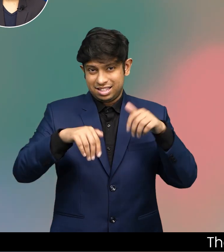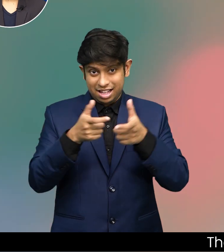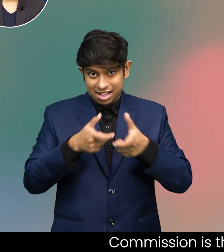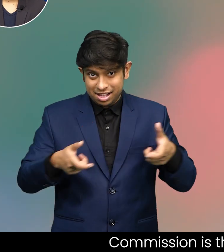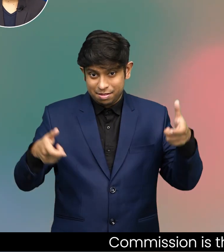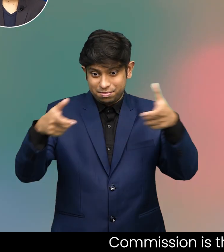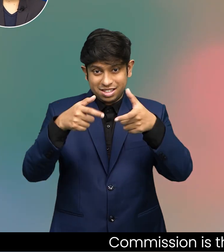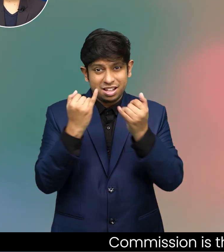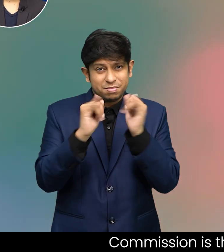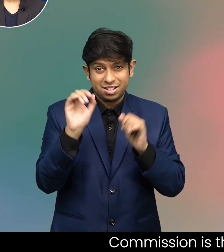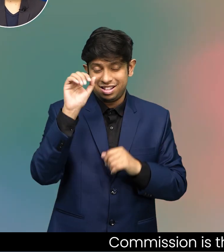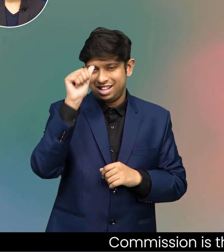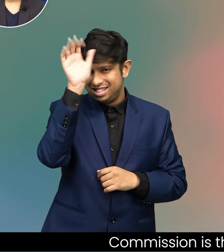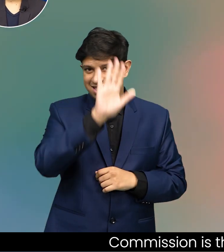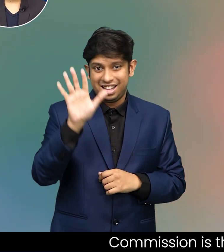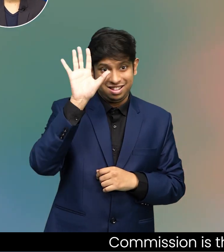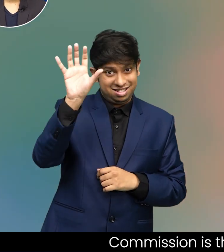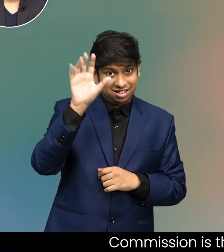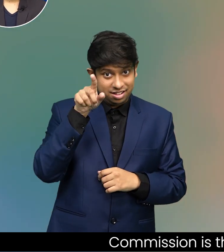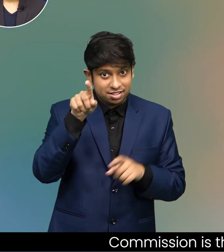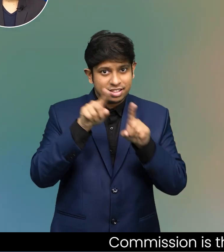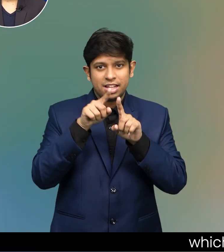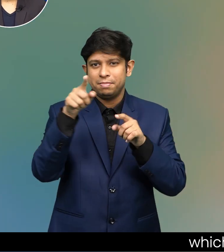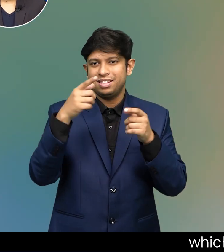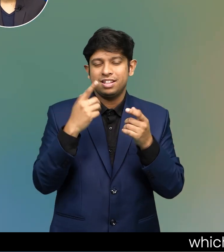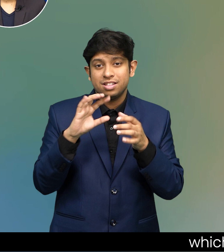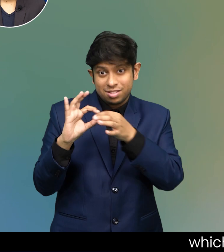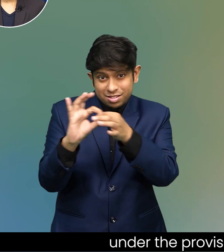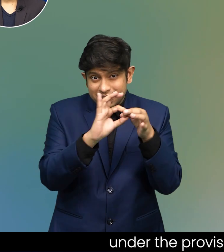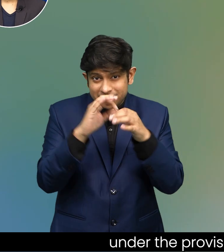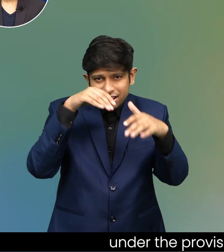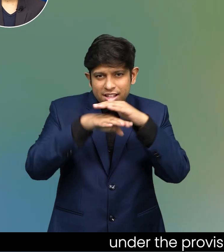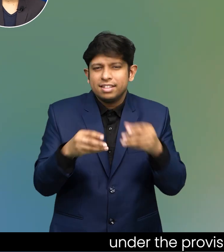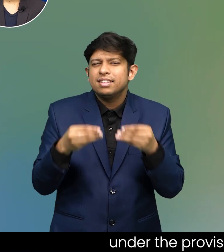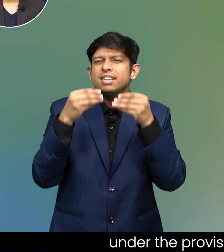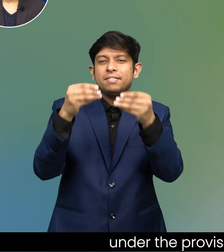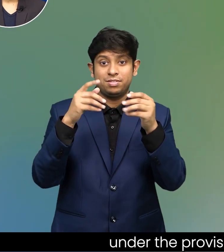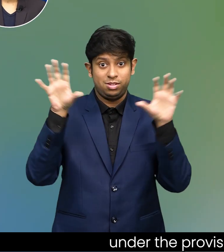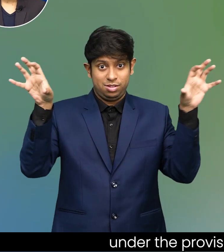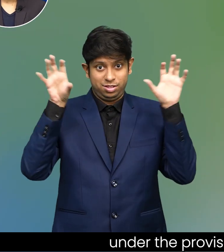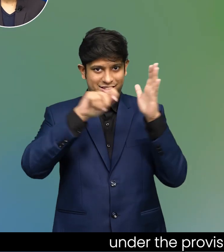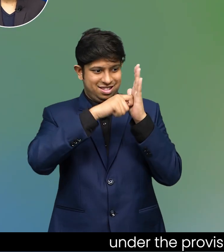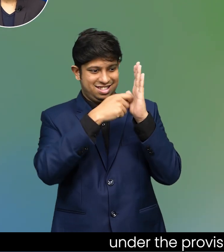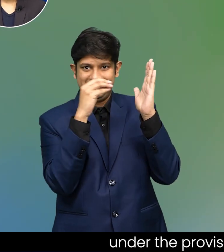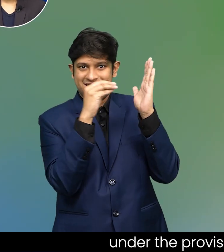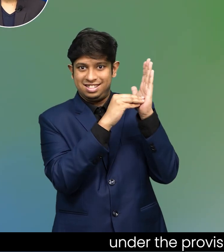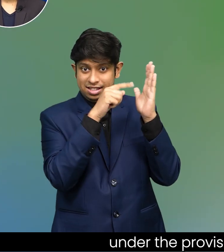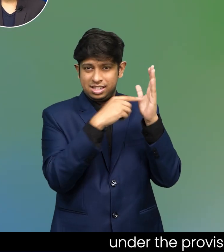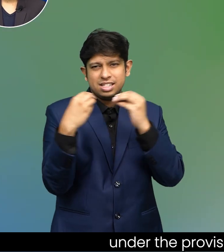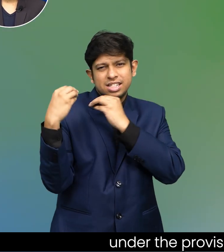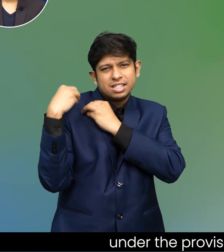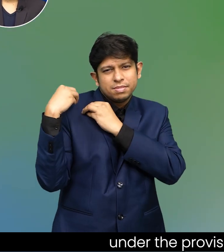The Election Commission is the federal body of India, which is enacted under the provisions of the Constitution,